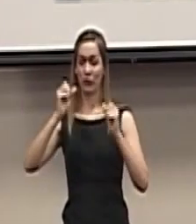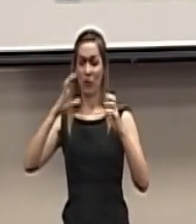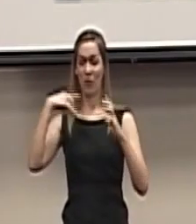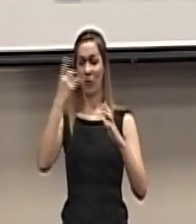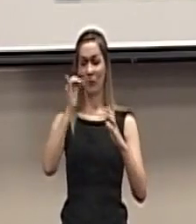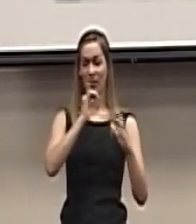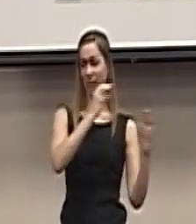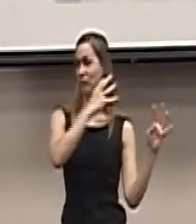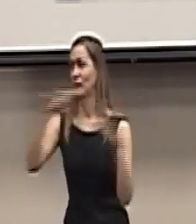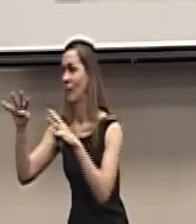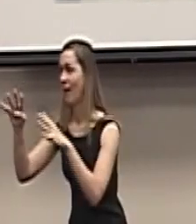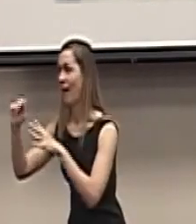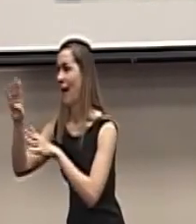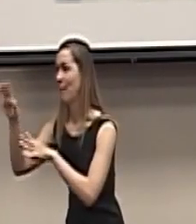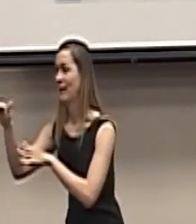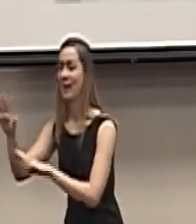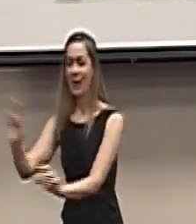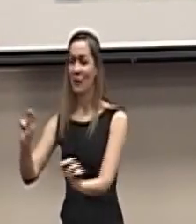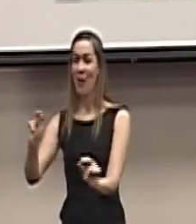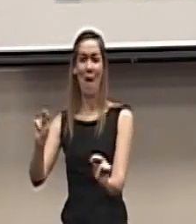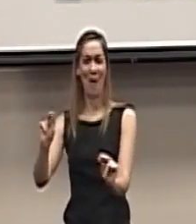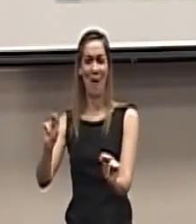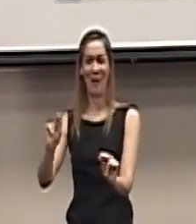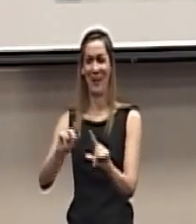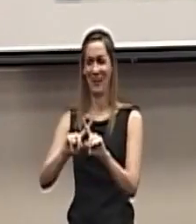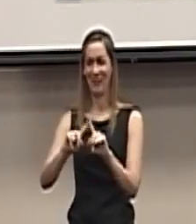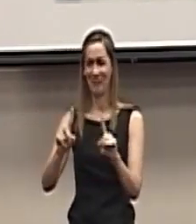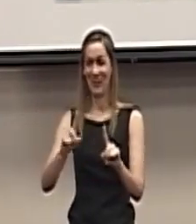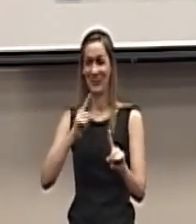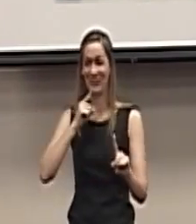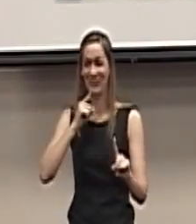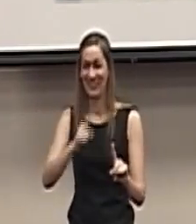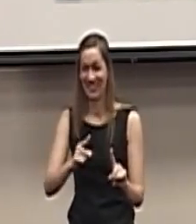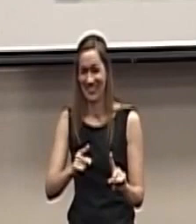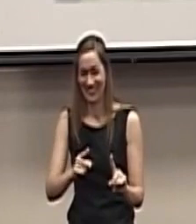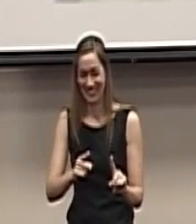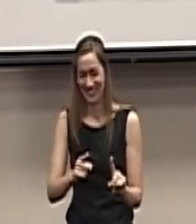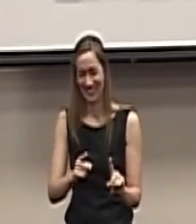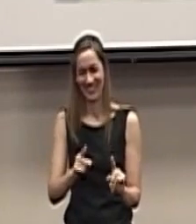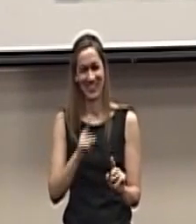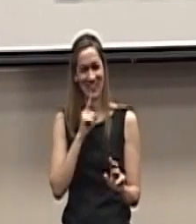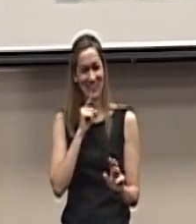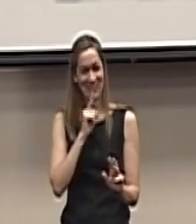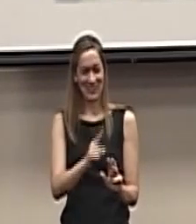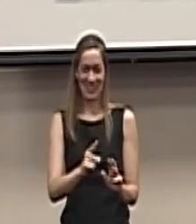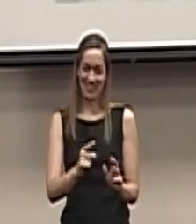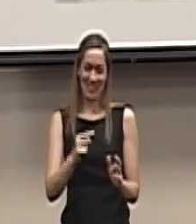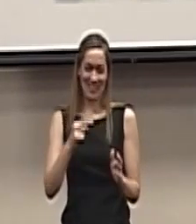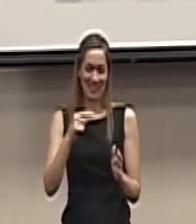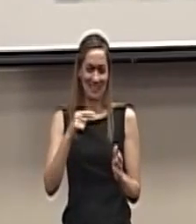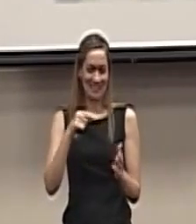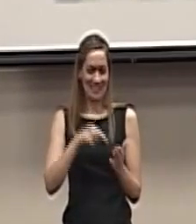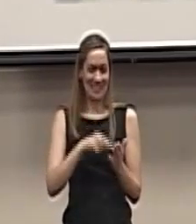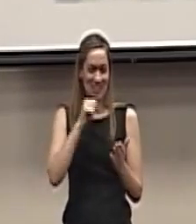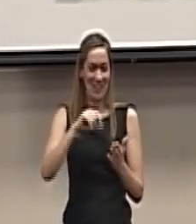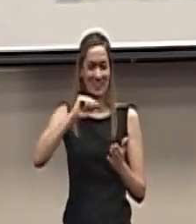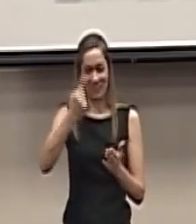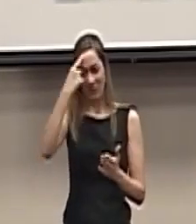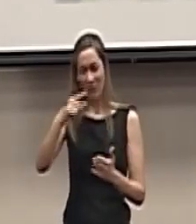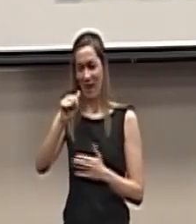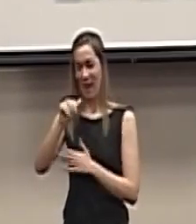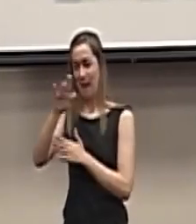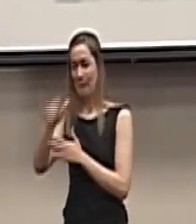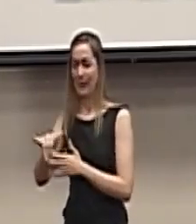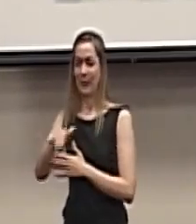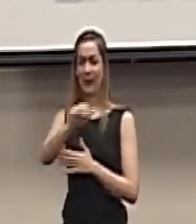that. But here's the reality, is that this is not just for Abby, and this is not just for